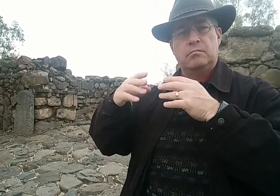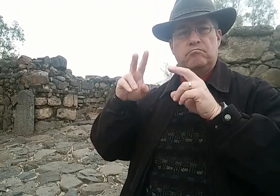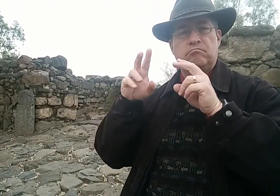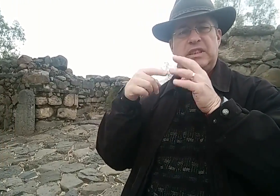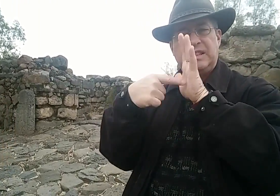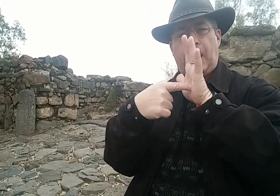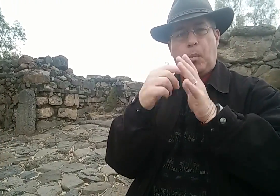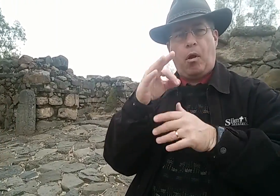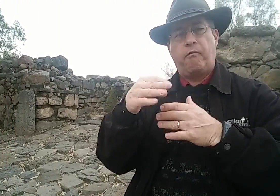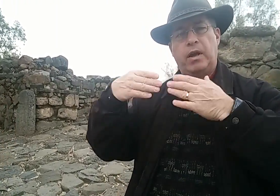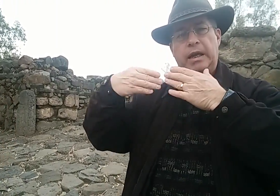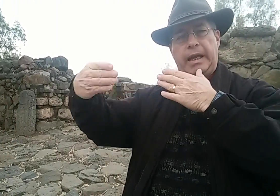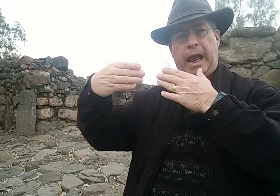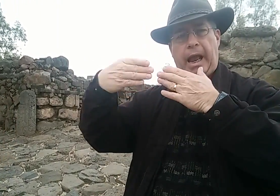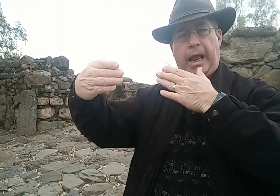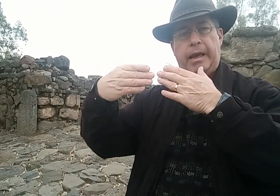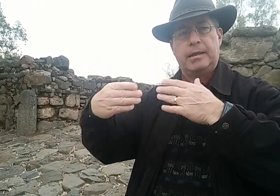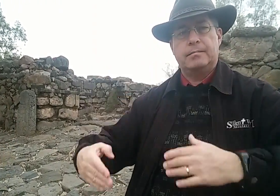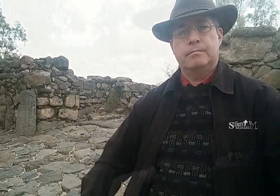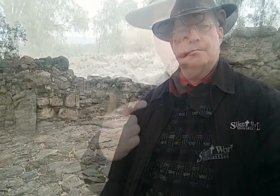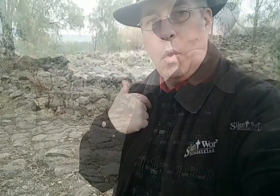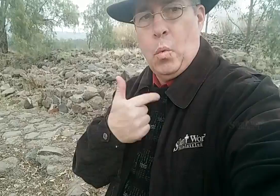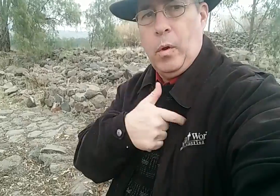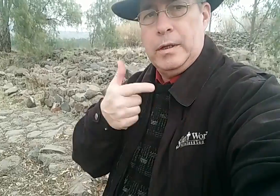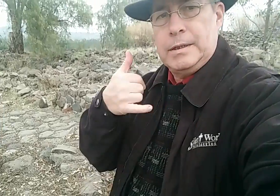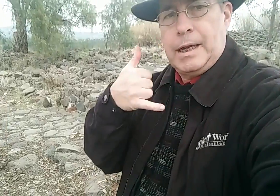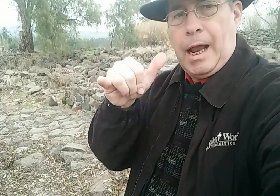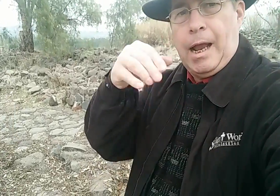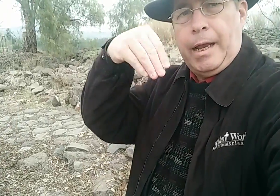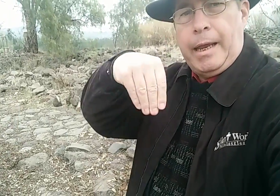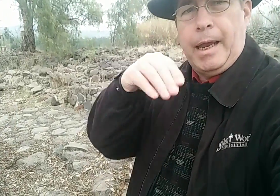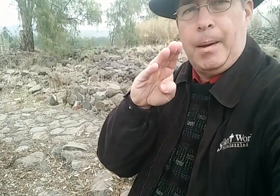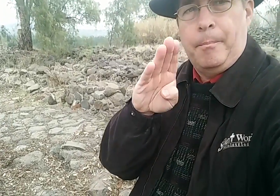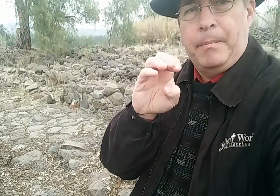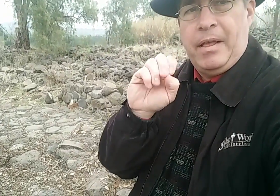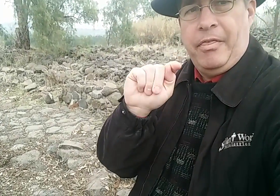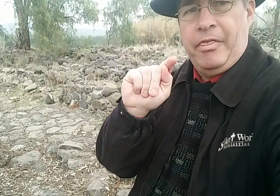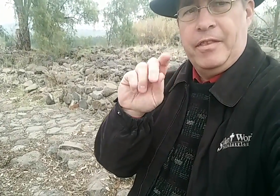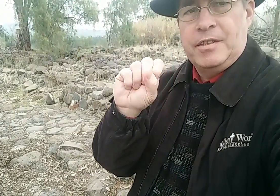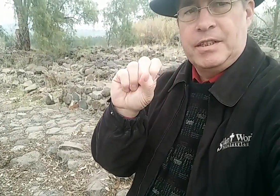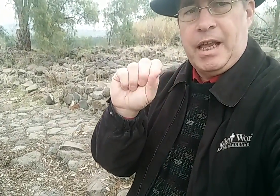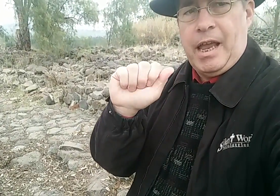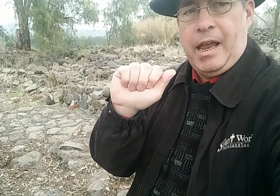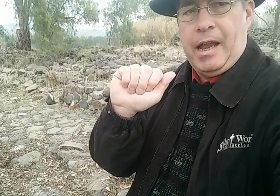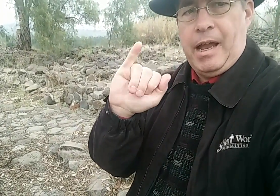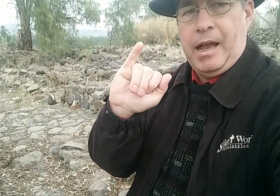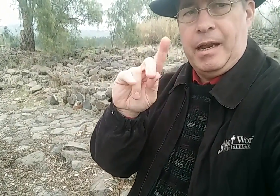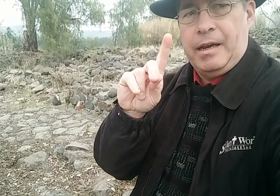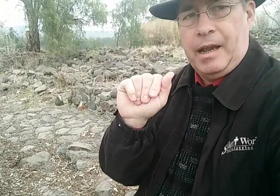the people that way. And so this is an example of the kind of gate that would be there. So here in